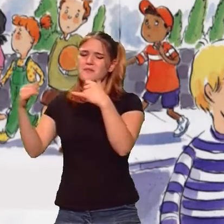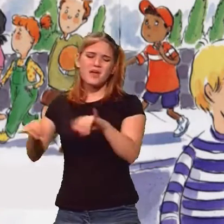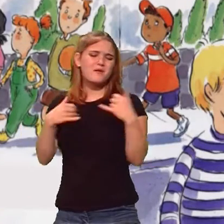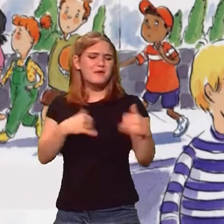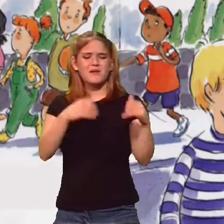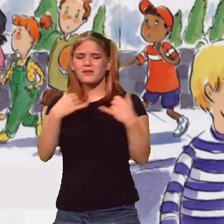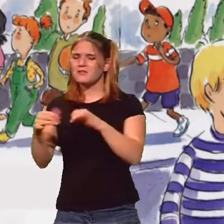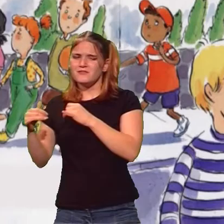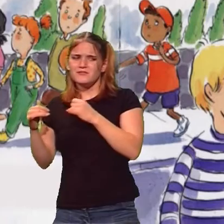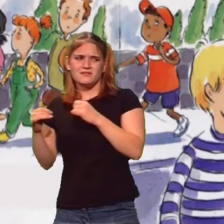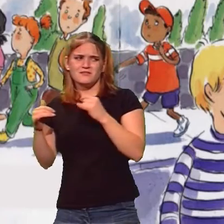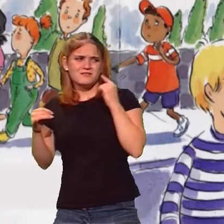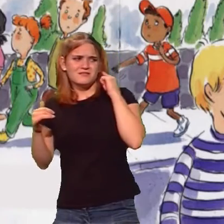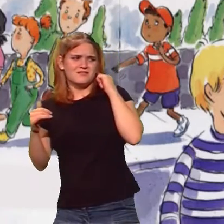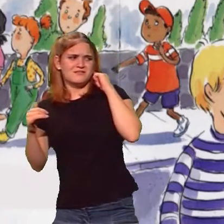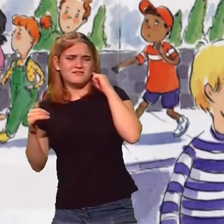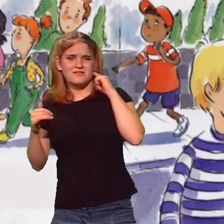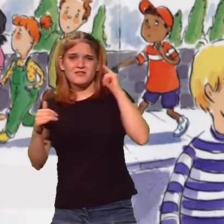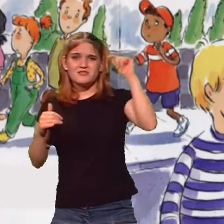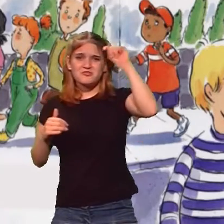All of the children are playing.